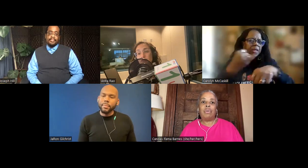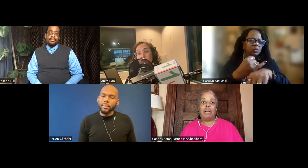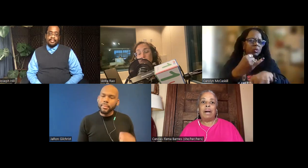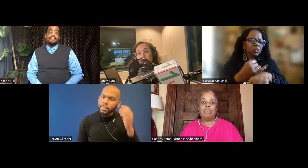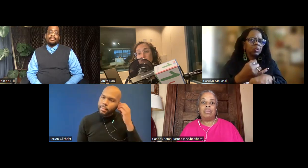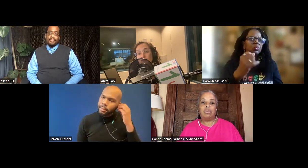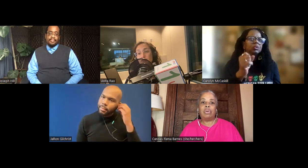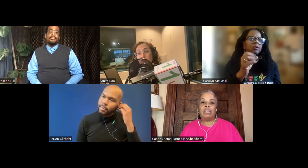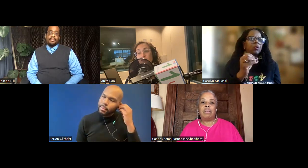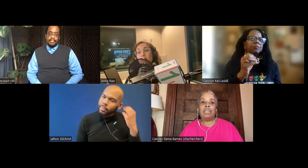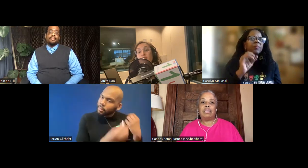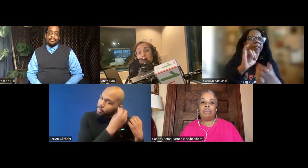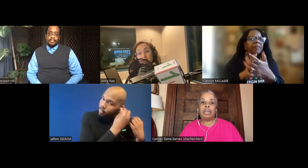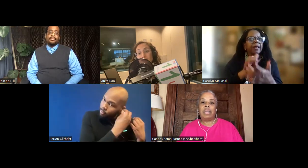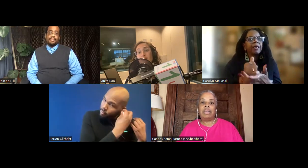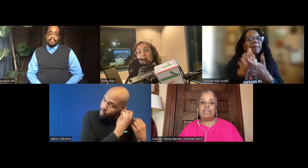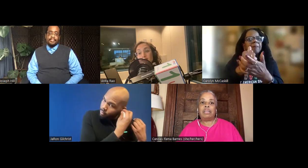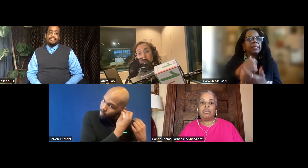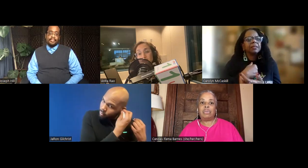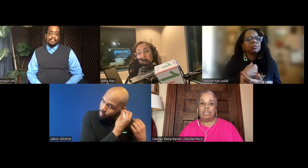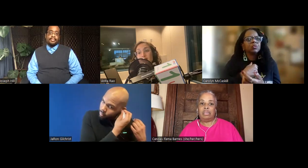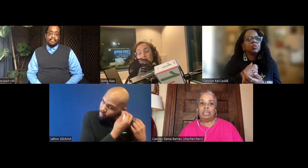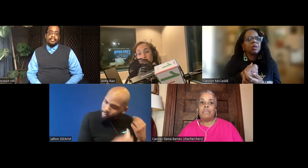heard about the stories of these segregated institutions.